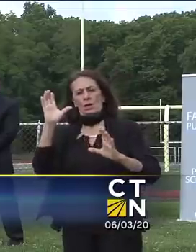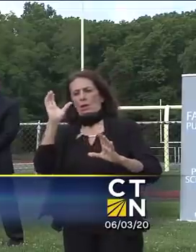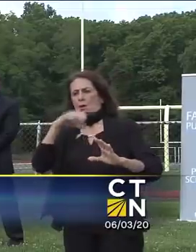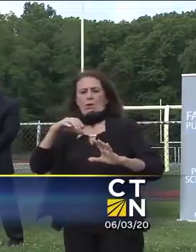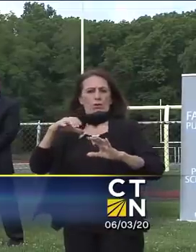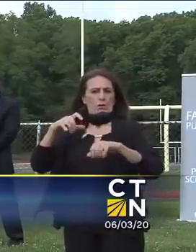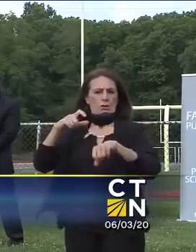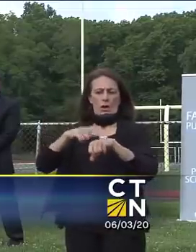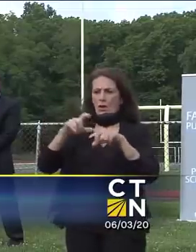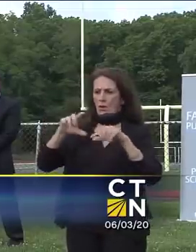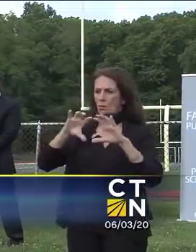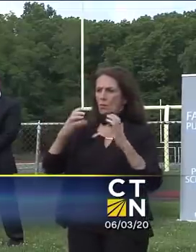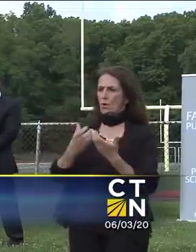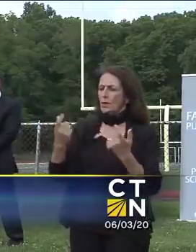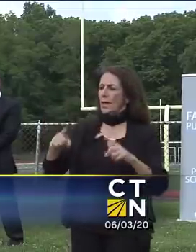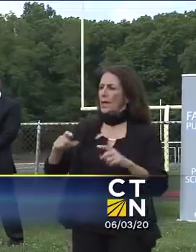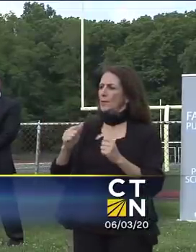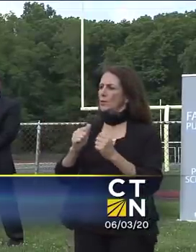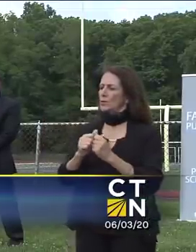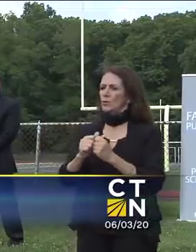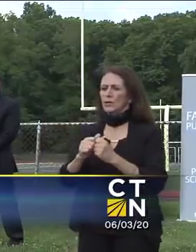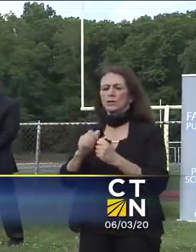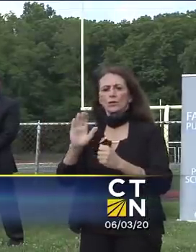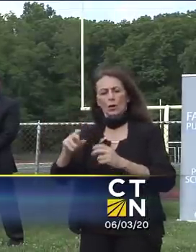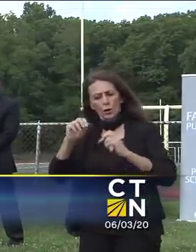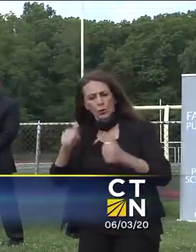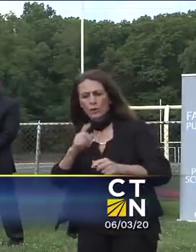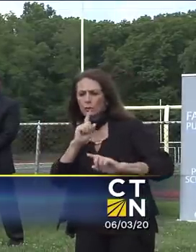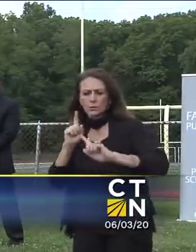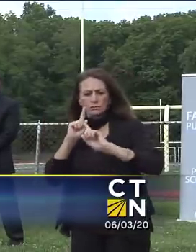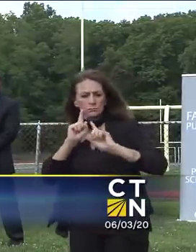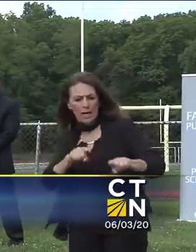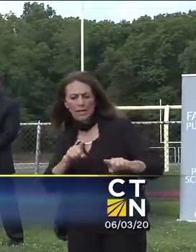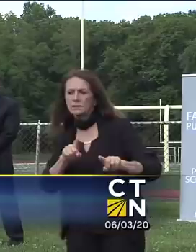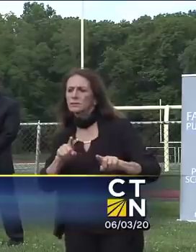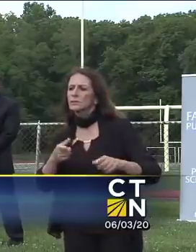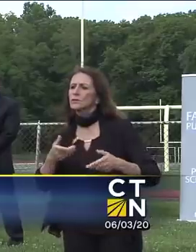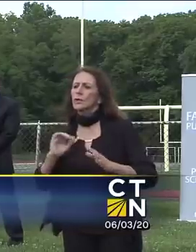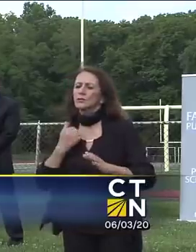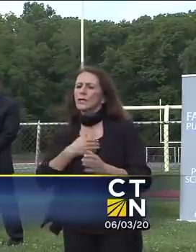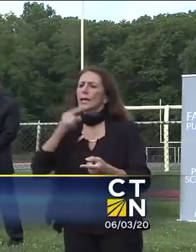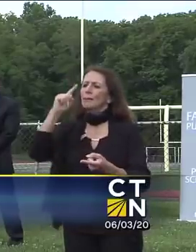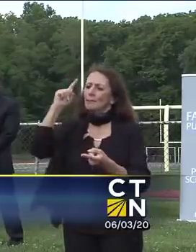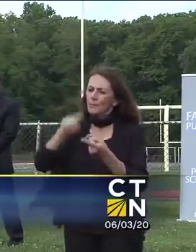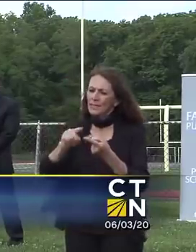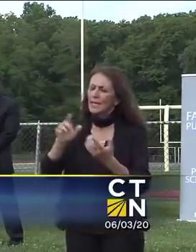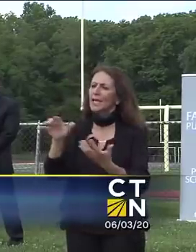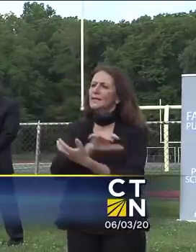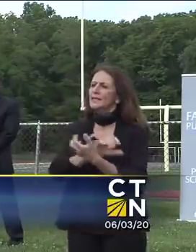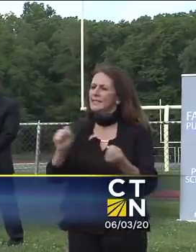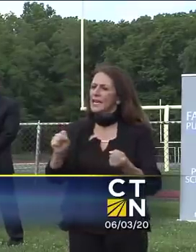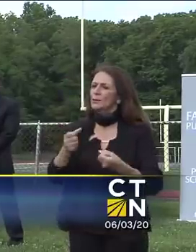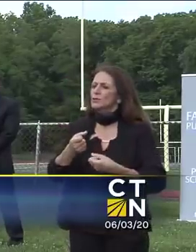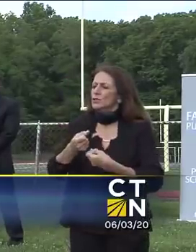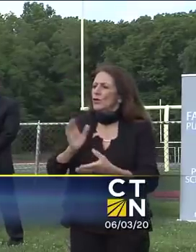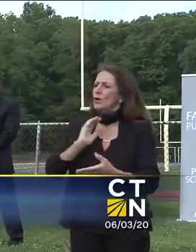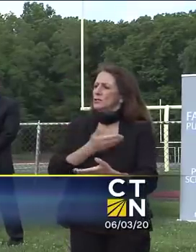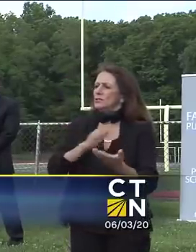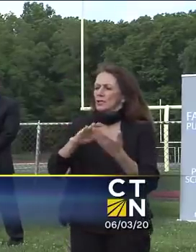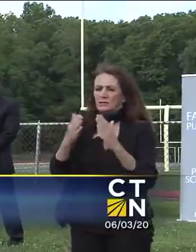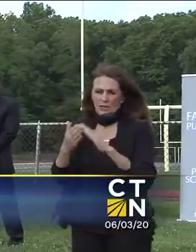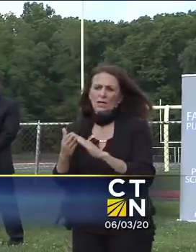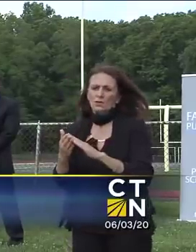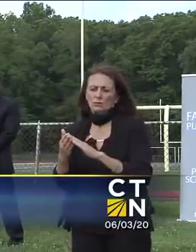circumstance with a swift and decisive response so that we can mitigate the damage it'll cause to our community as much